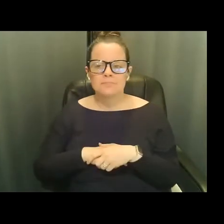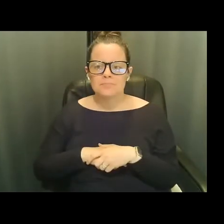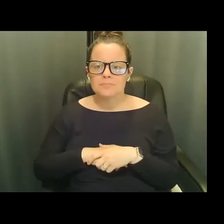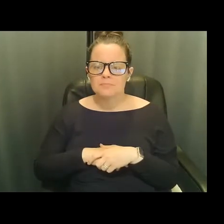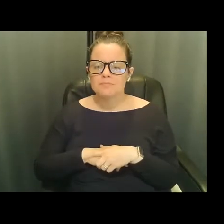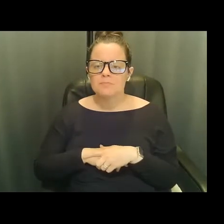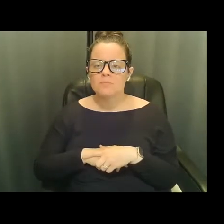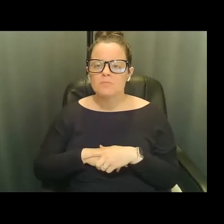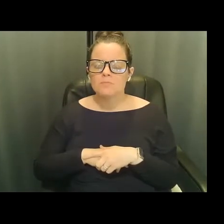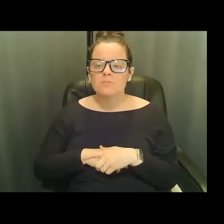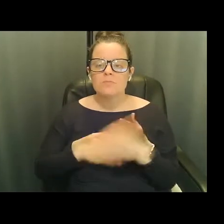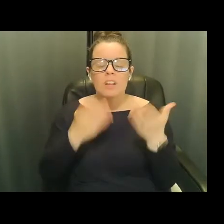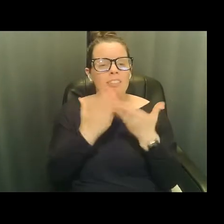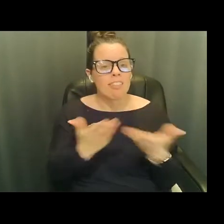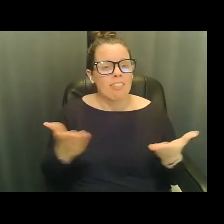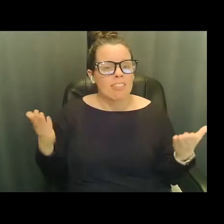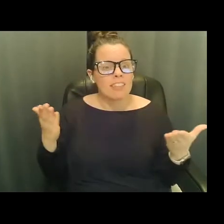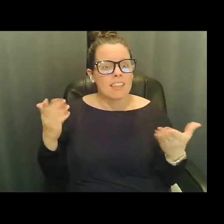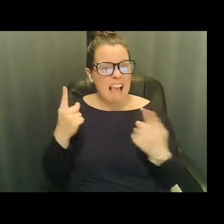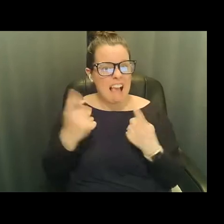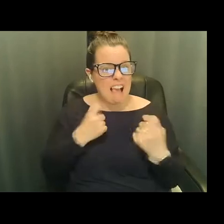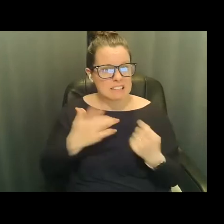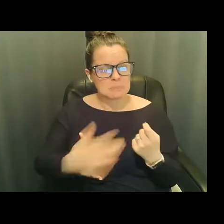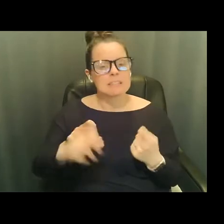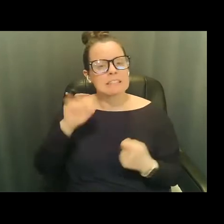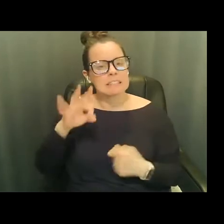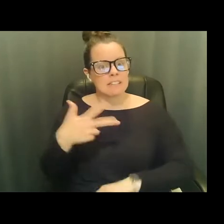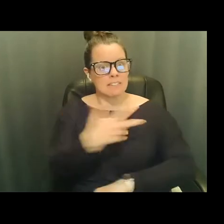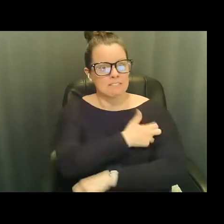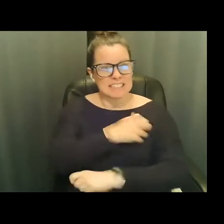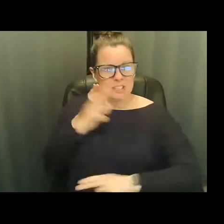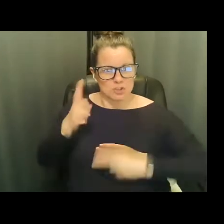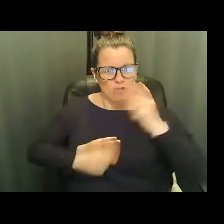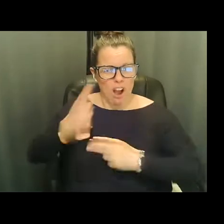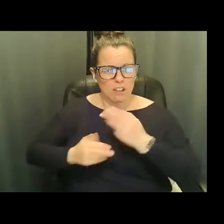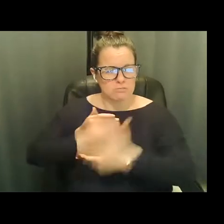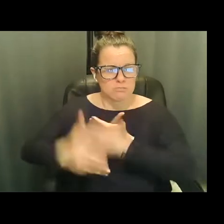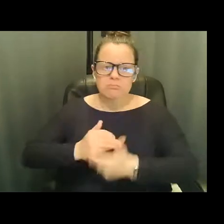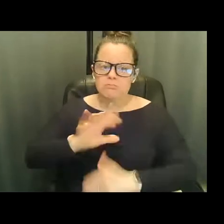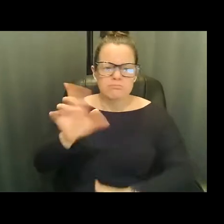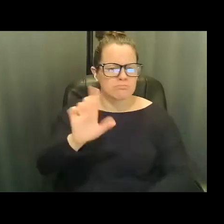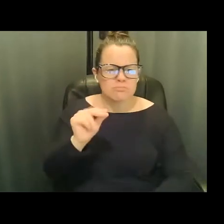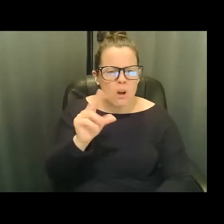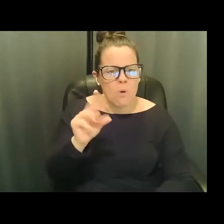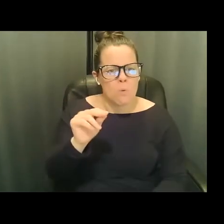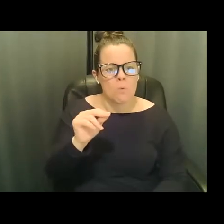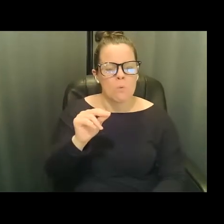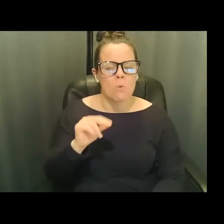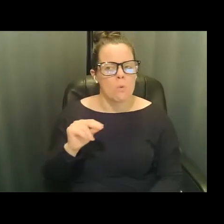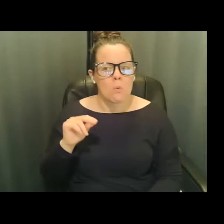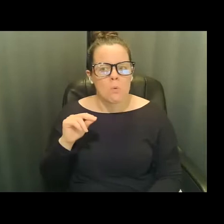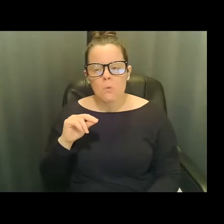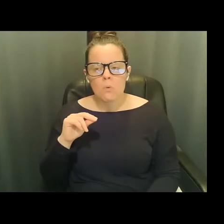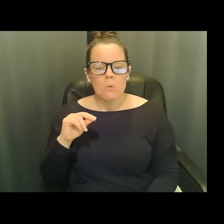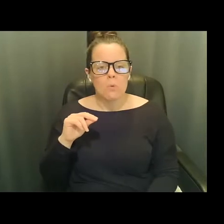the things that I am asked about is whether the vaccine was rushed. That is not the case. It was,